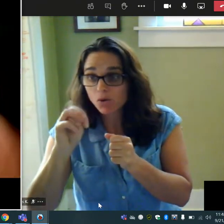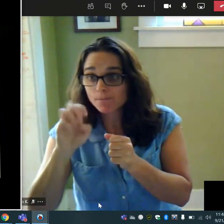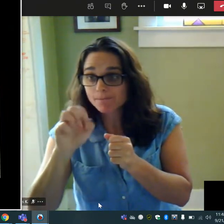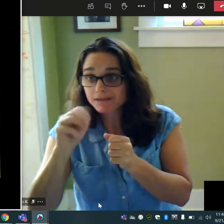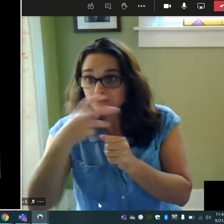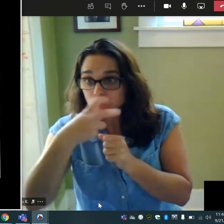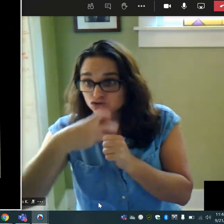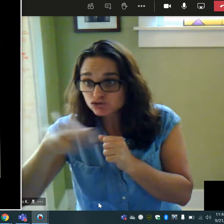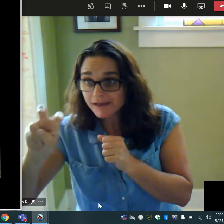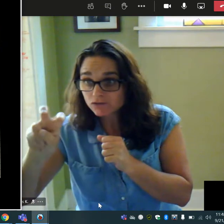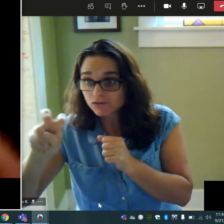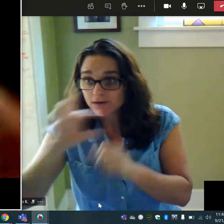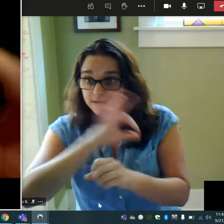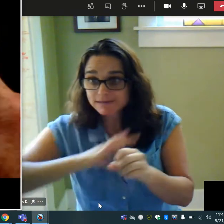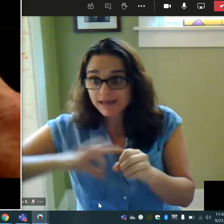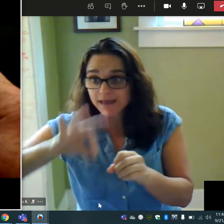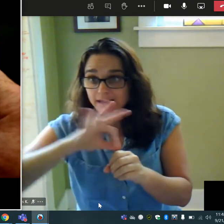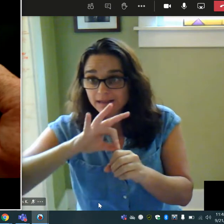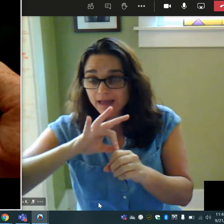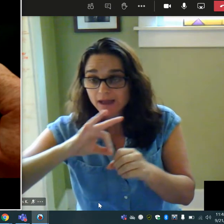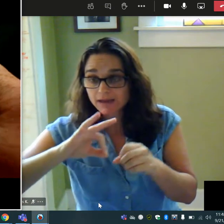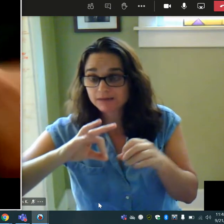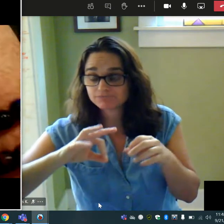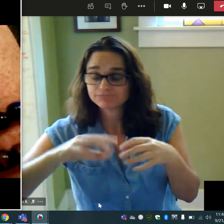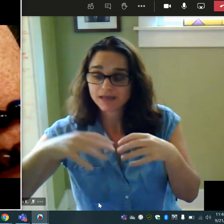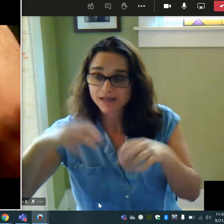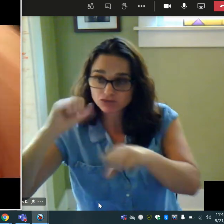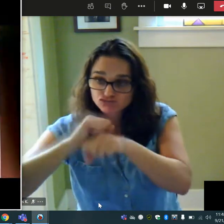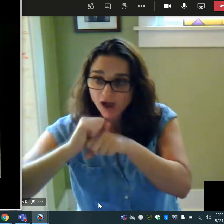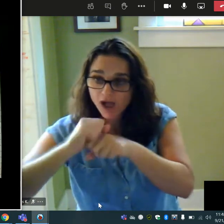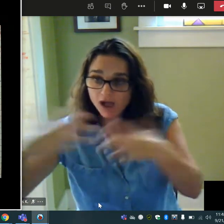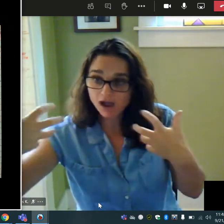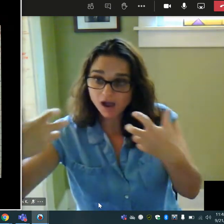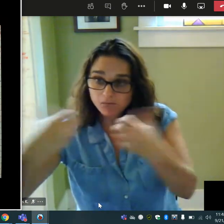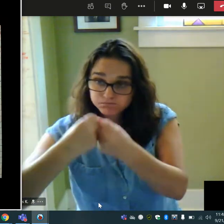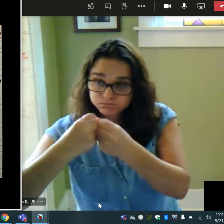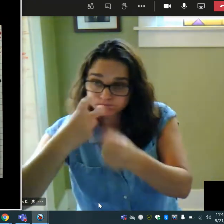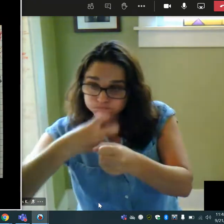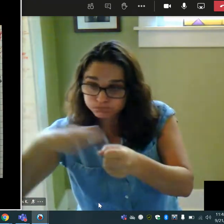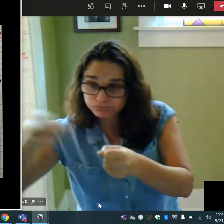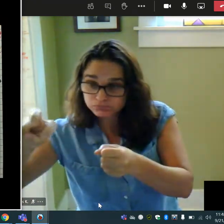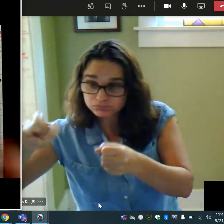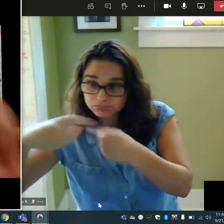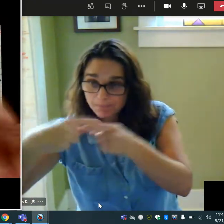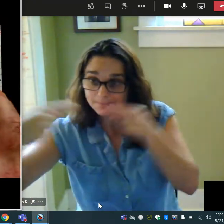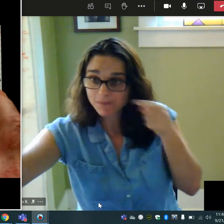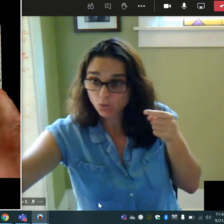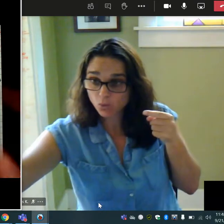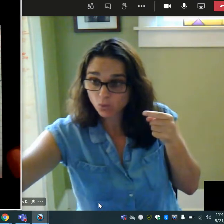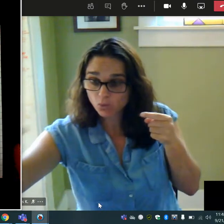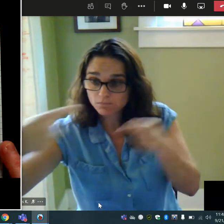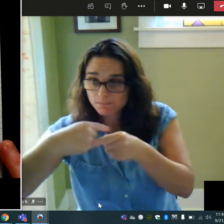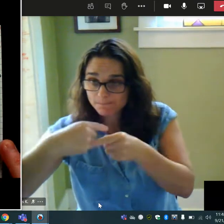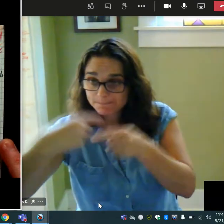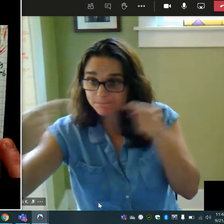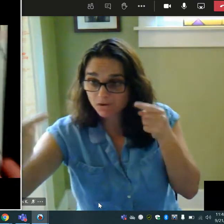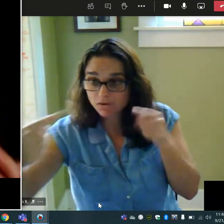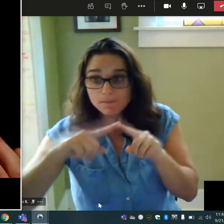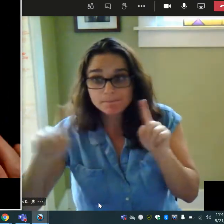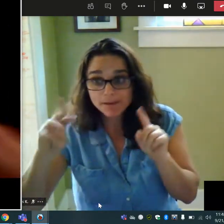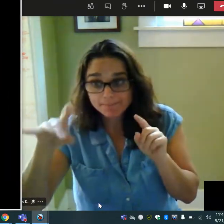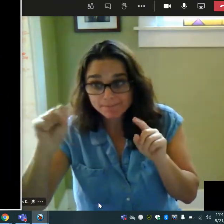off going one speed in one direction. Our meteor will also bounce off and going a different speed in a different direction. Mass will always stay the same,